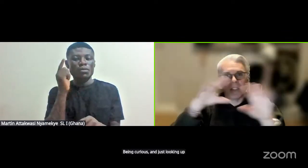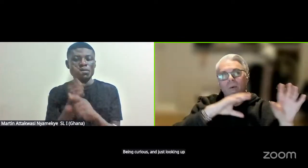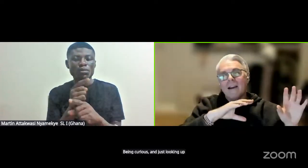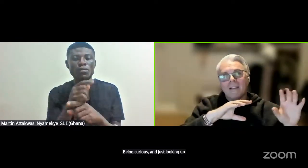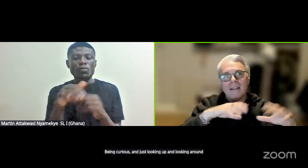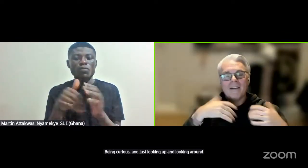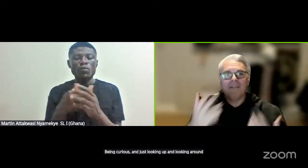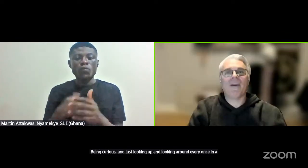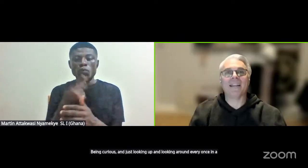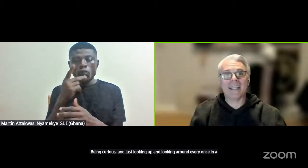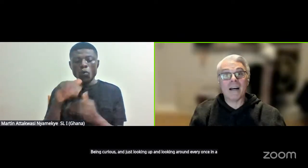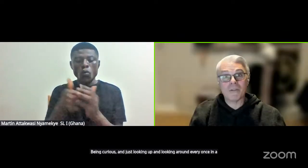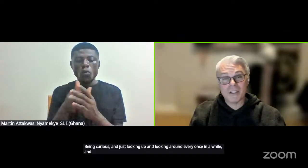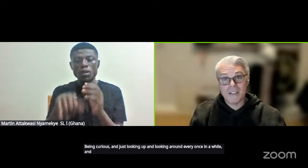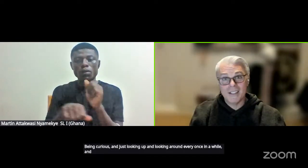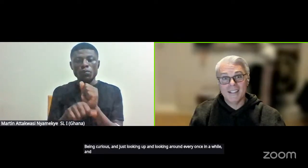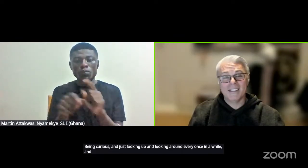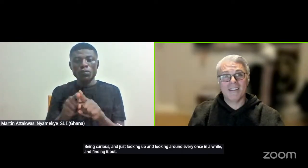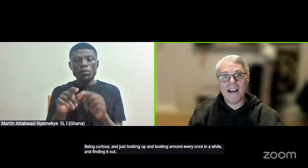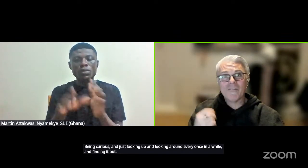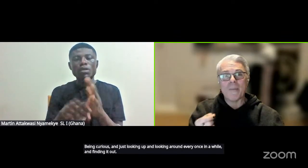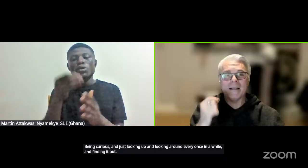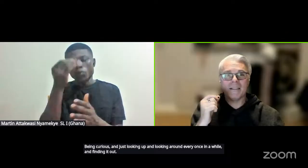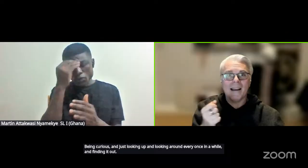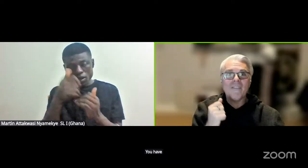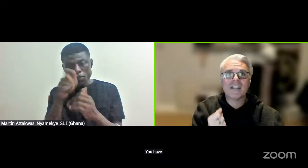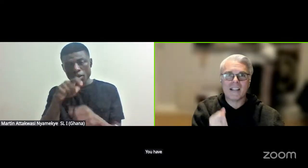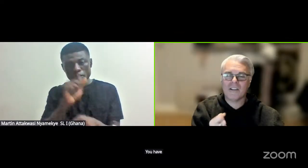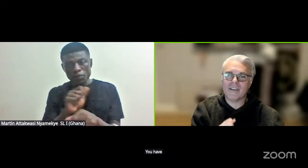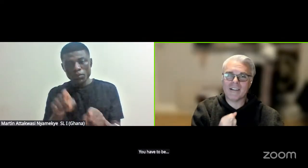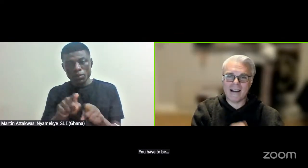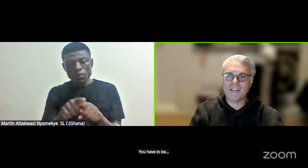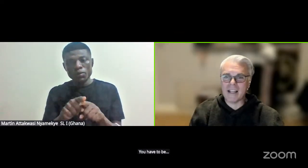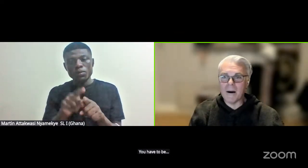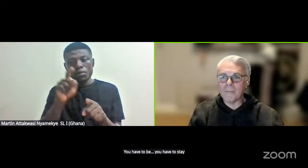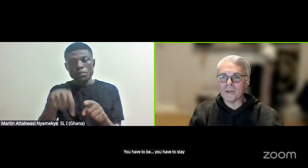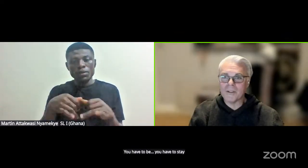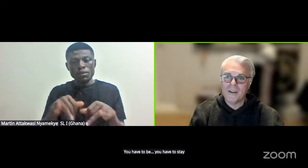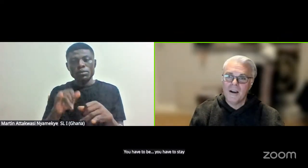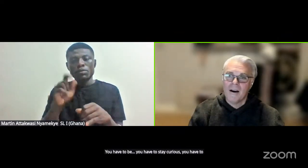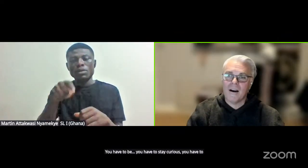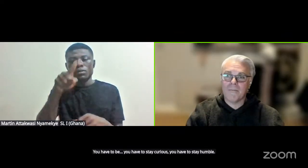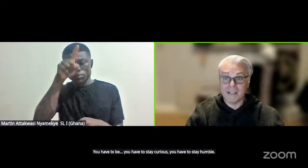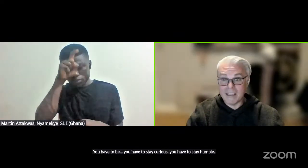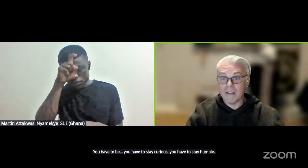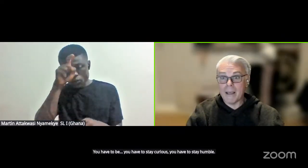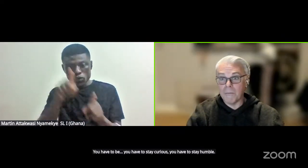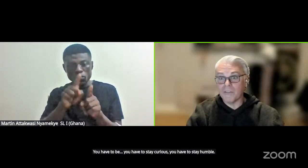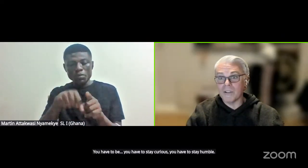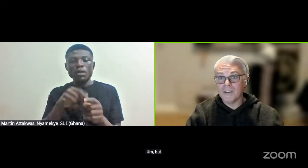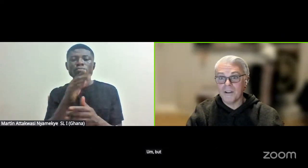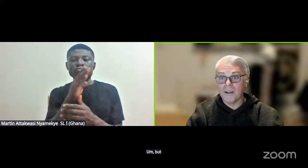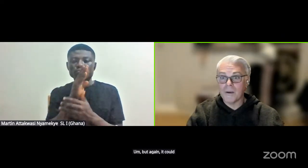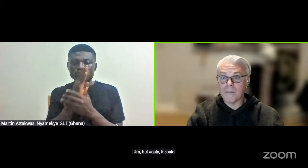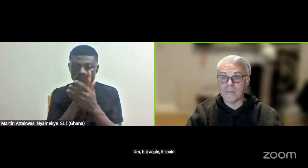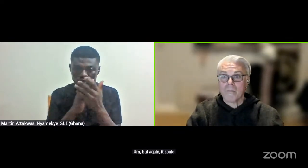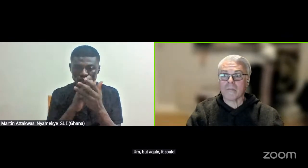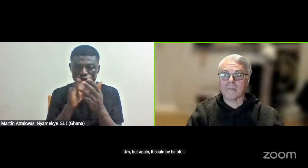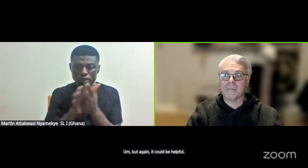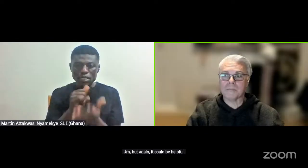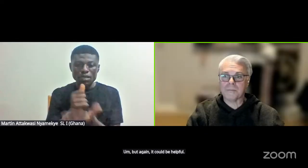every once in a while and finding it out. You have to stay curious, you have to stay humble. But again, it can be helpful.